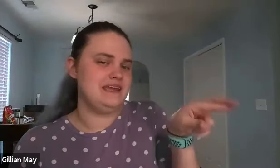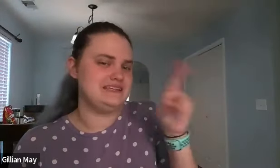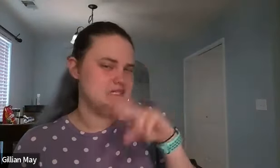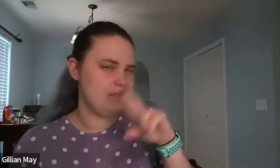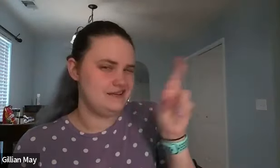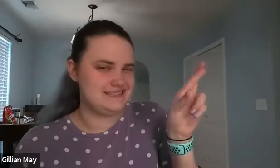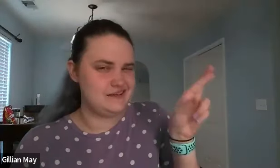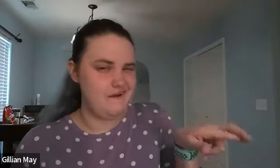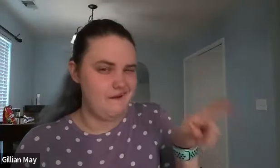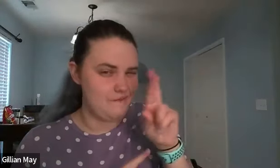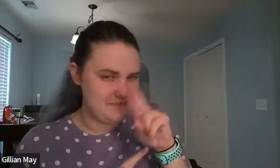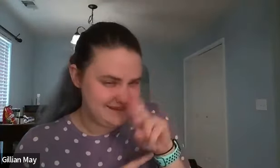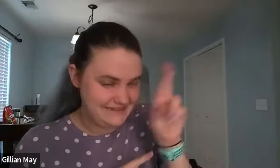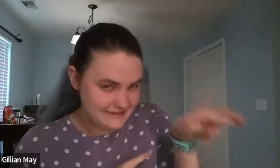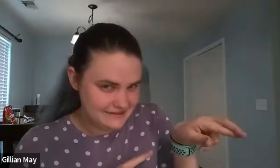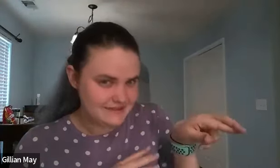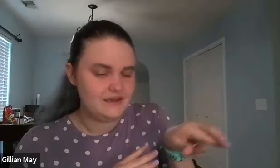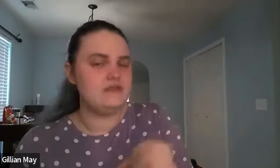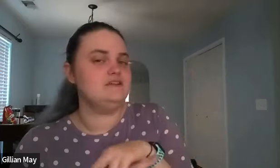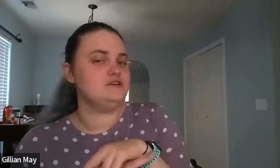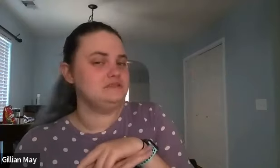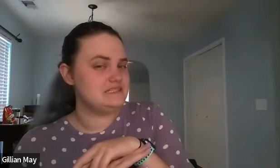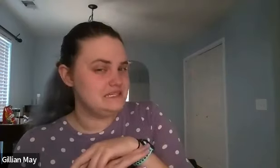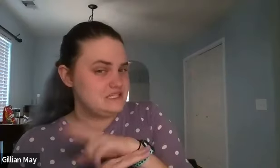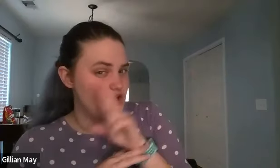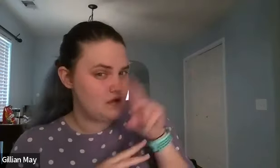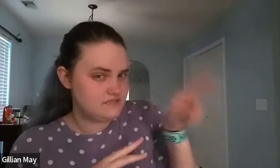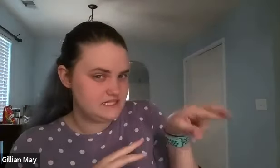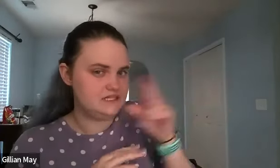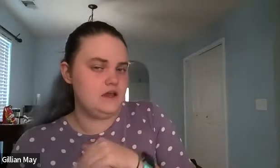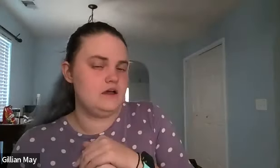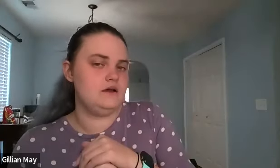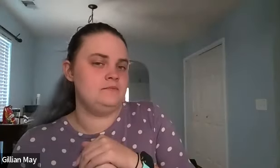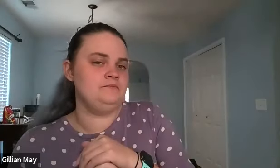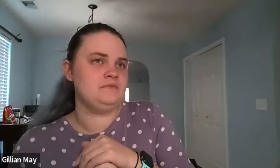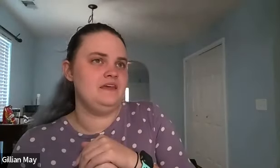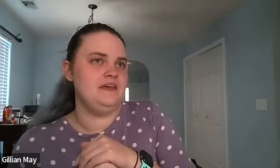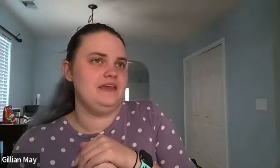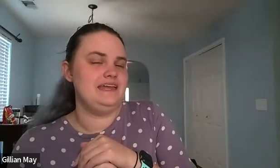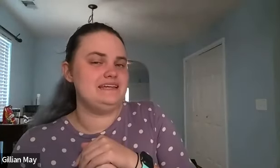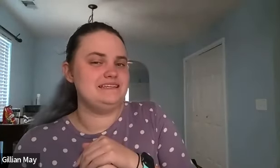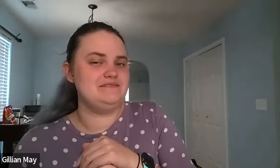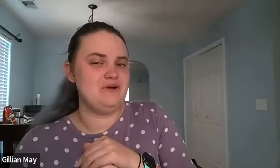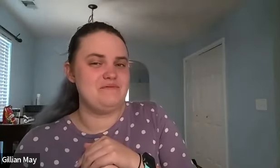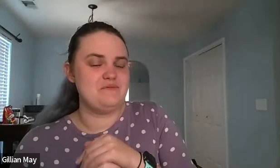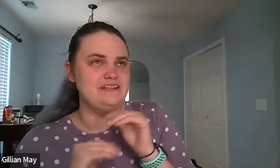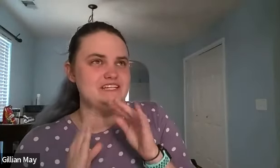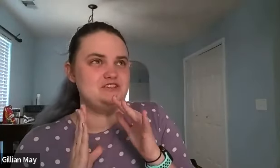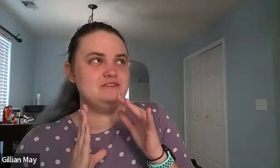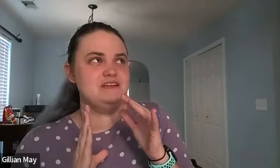is not as common. I don't see as often. It is the more, I remember my teacher telling